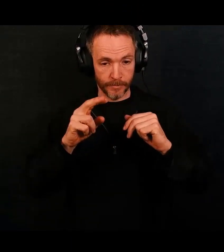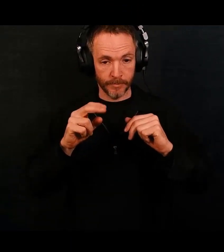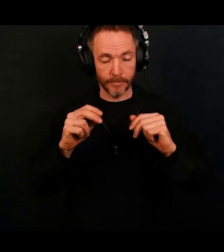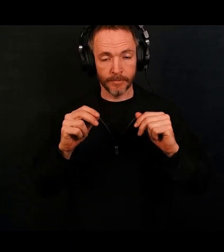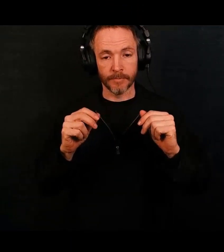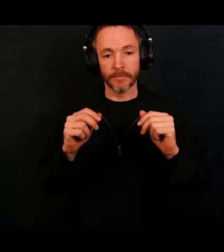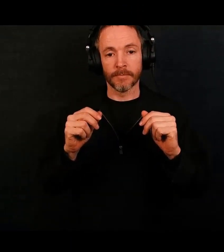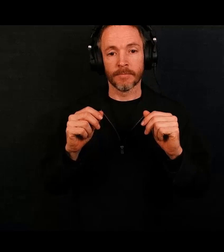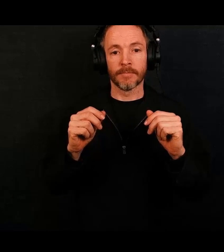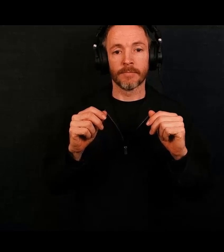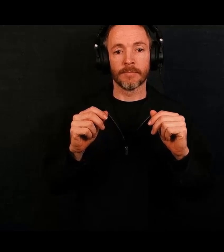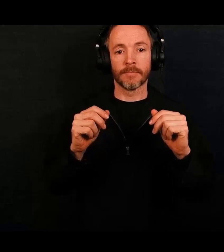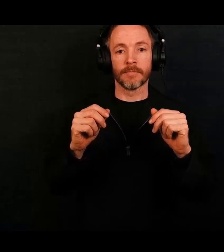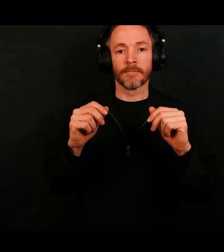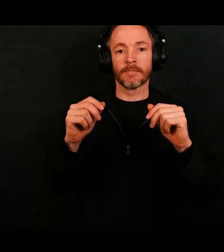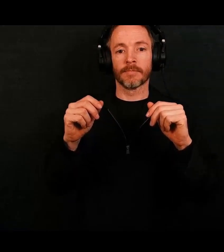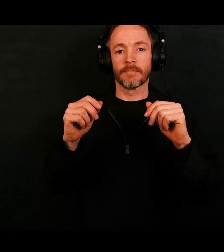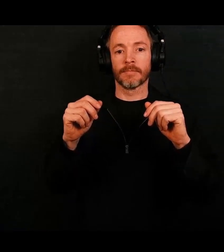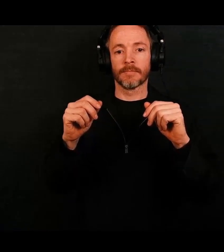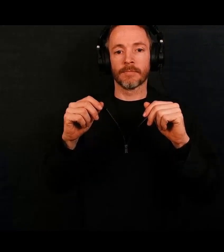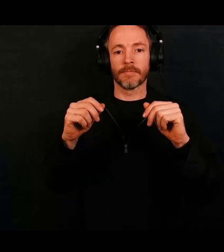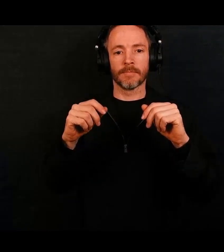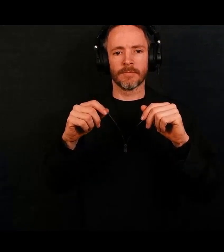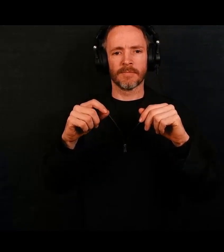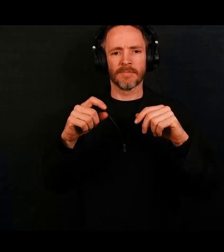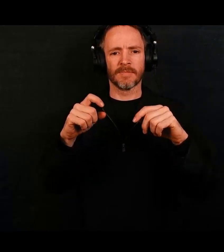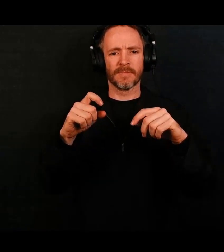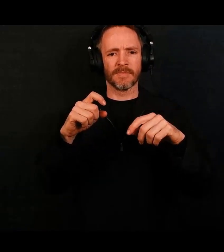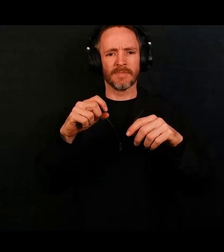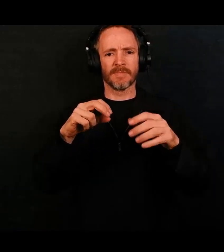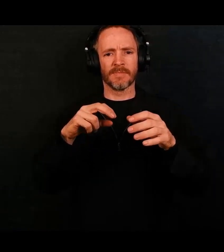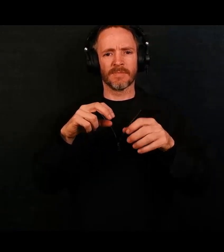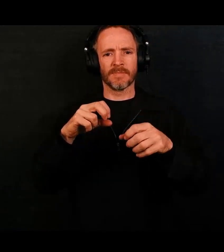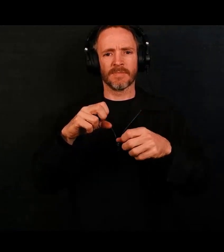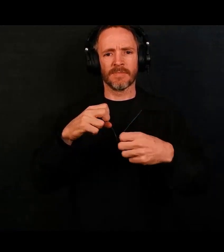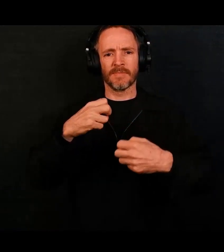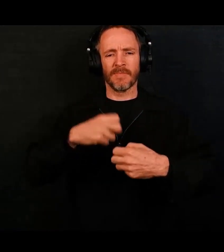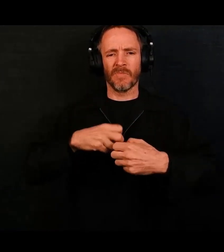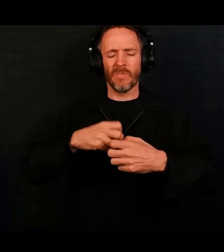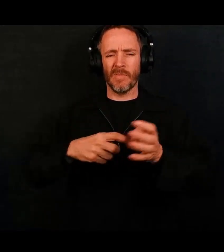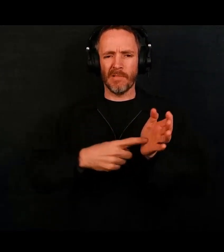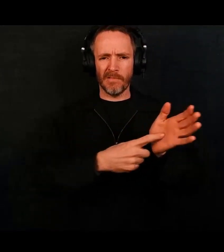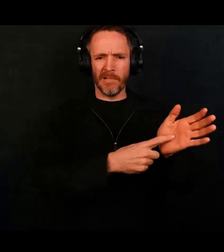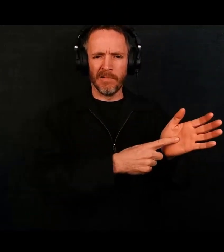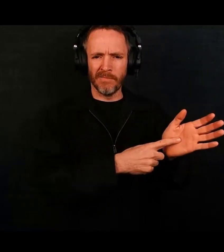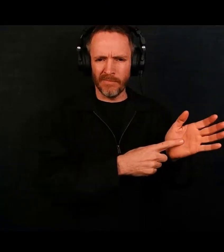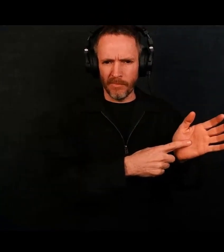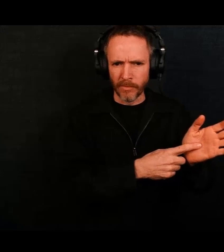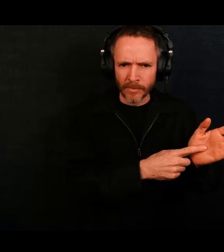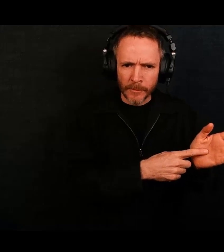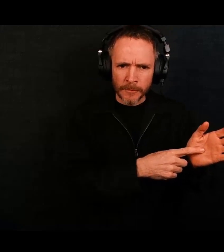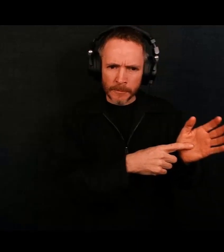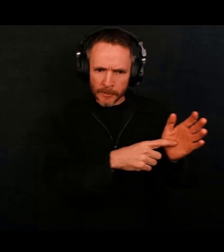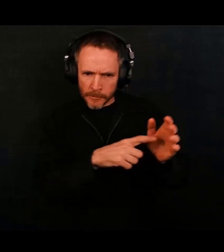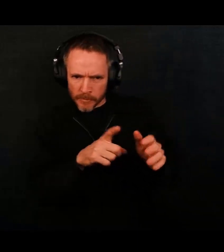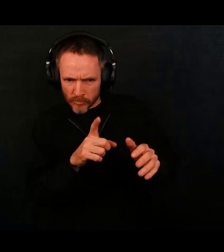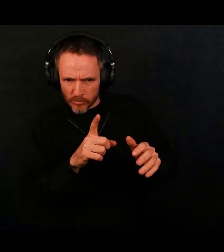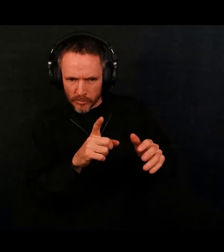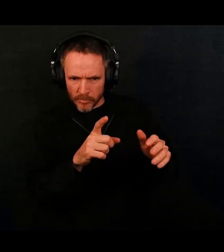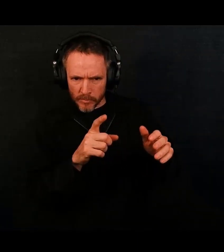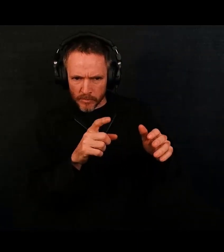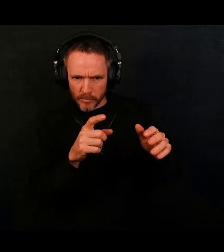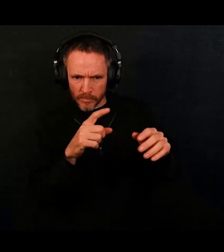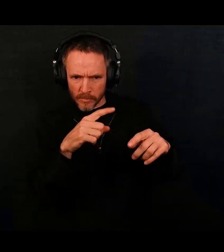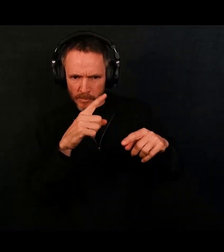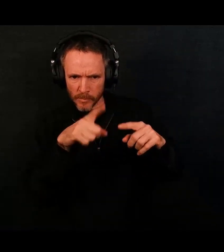phase, boy, this is hard to show. Hello? Where are we? There we are. You try and shut